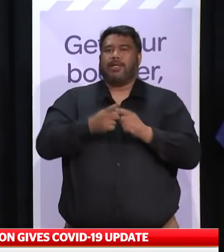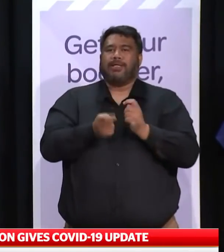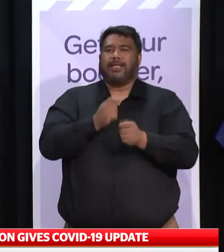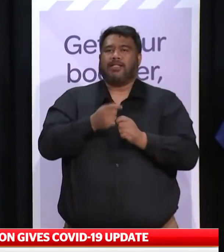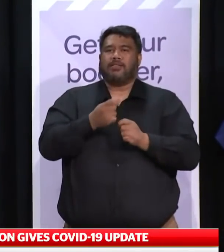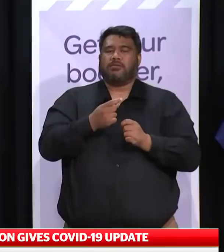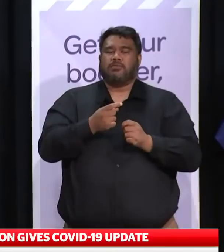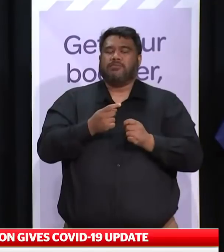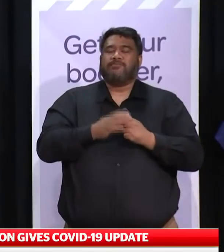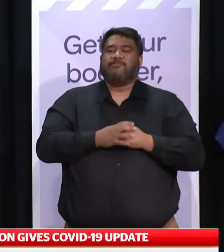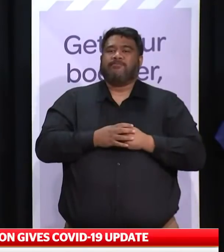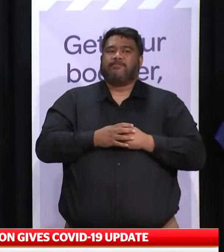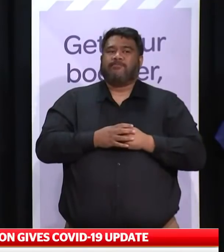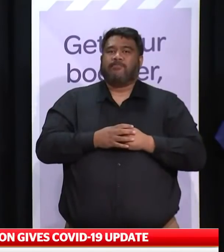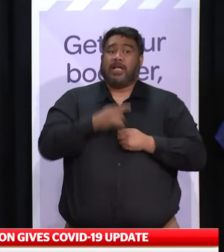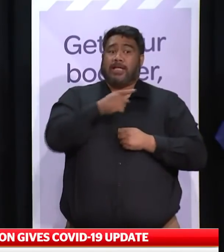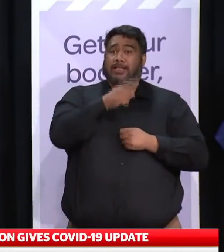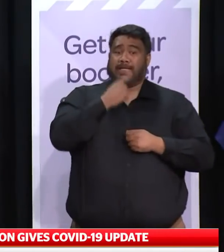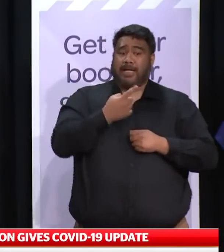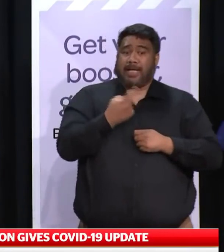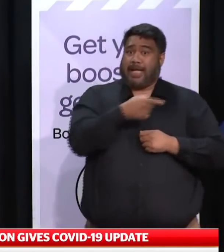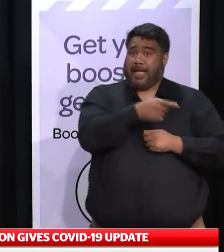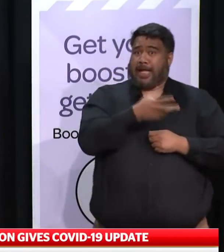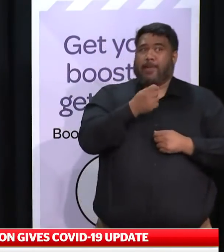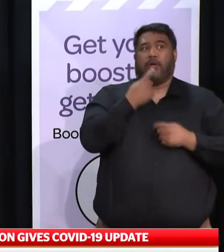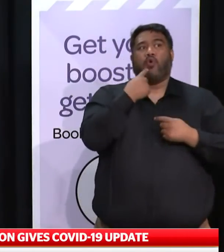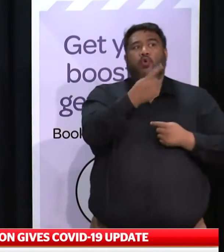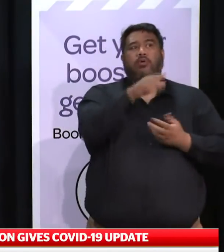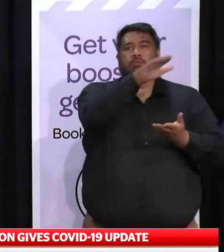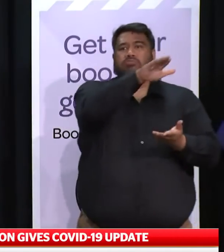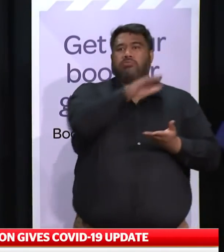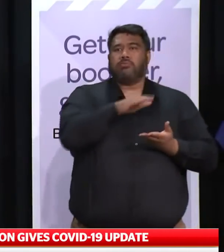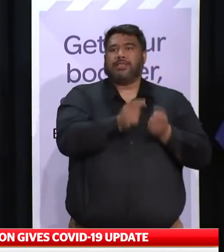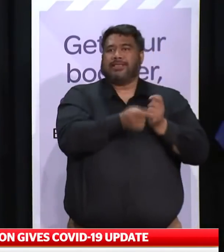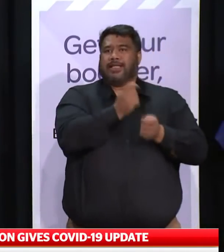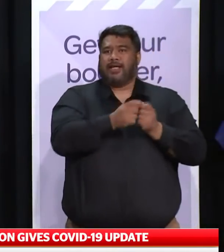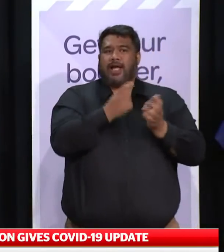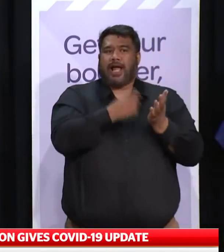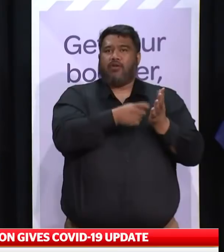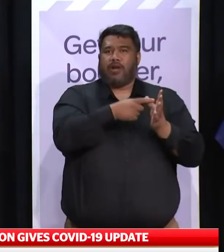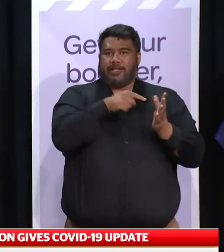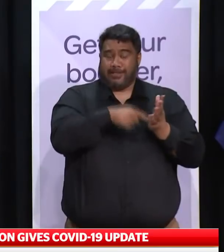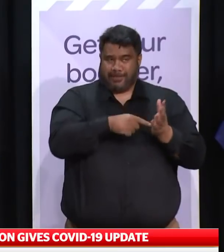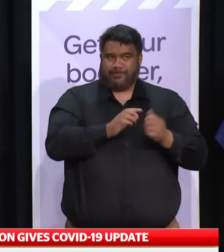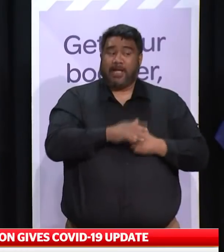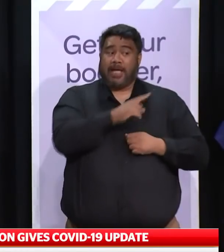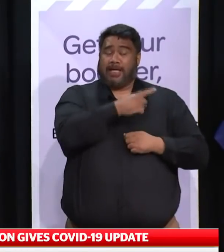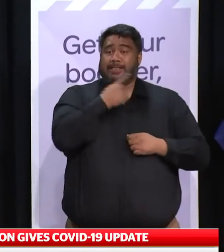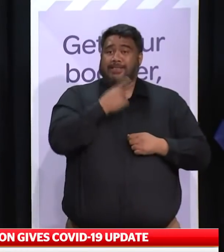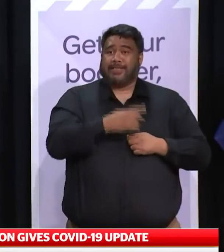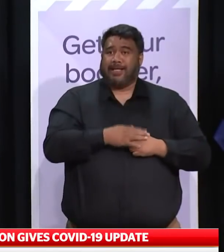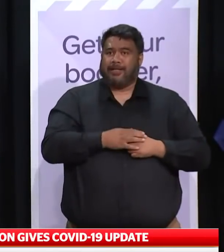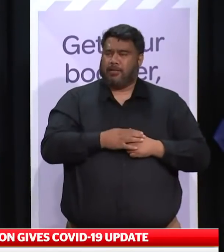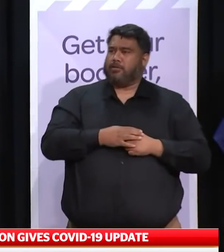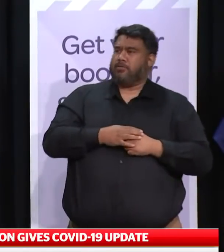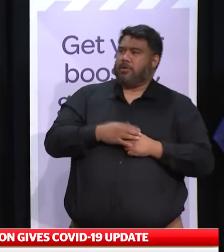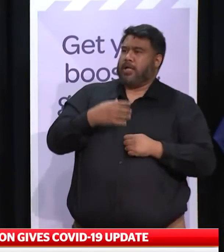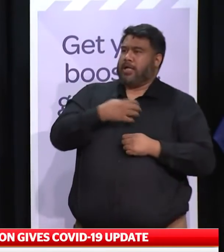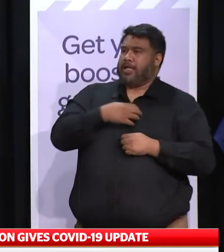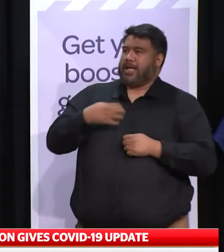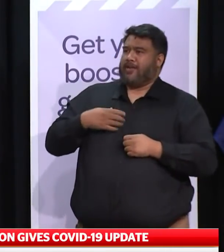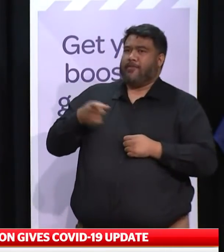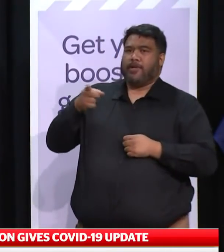were facilitated by him. He said that the government, if they had moved 8 weeks